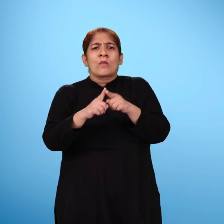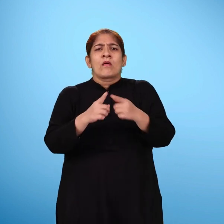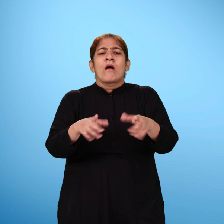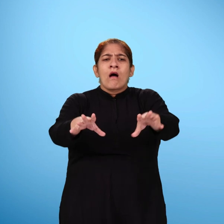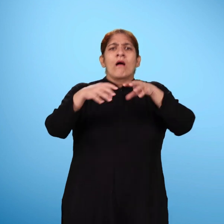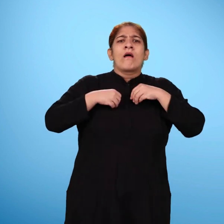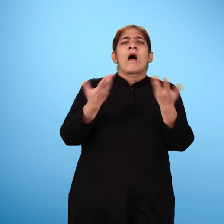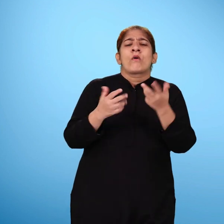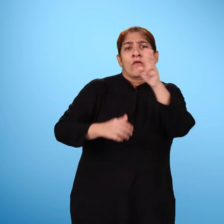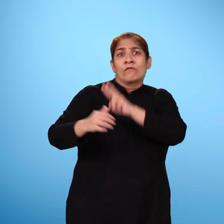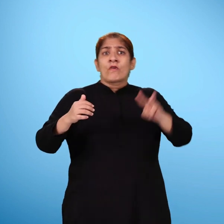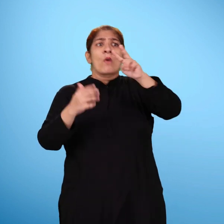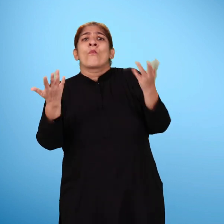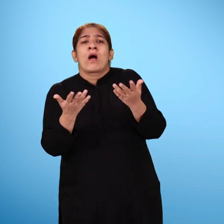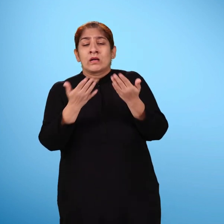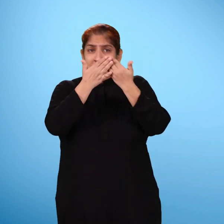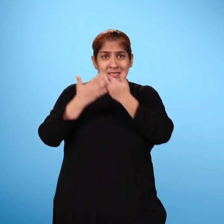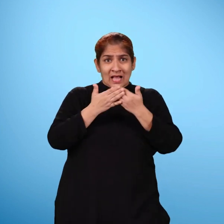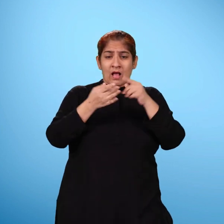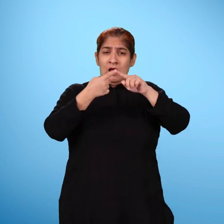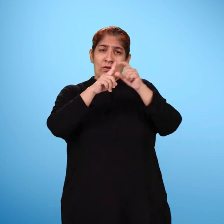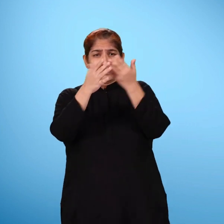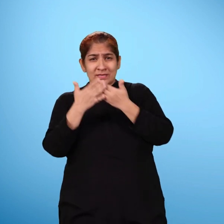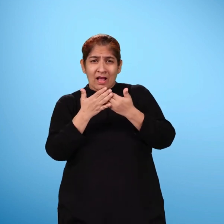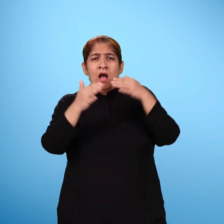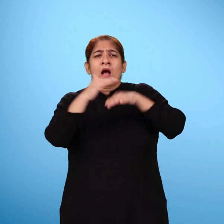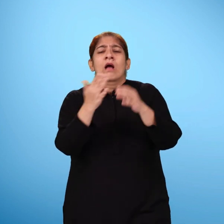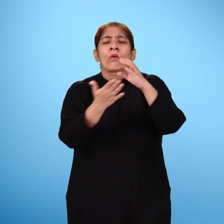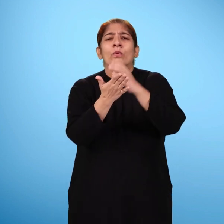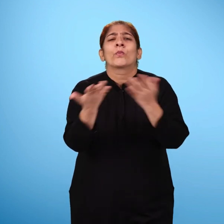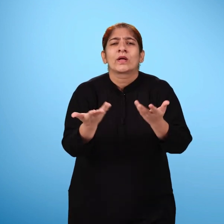do children need to imbibe in the course of school education?